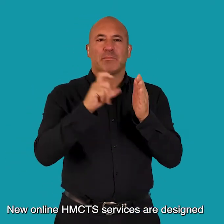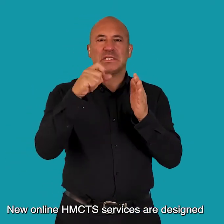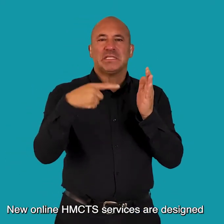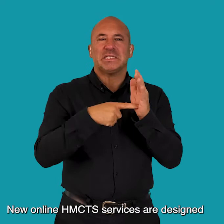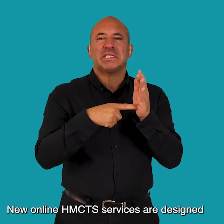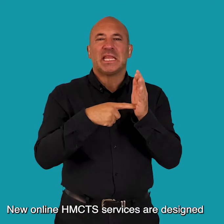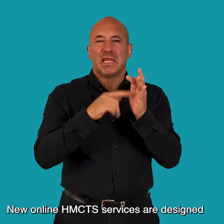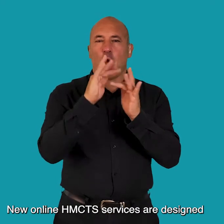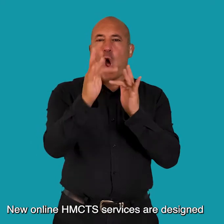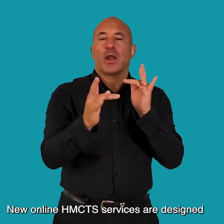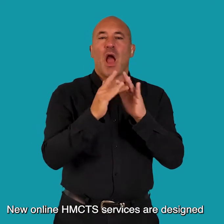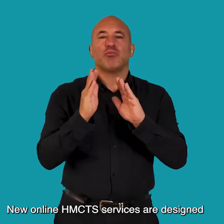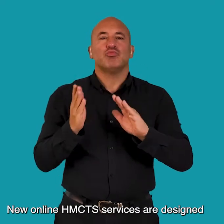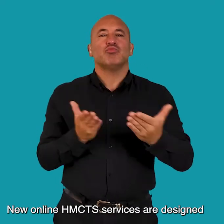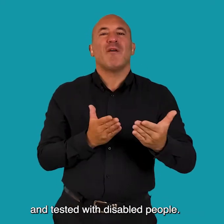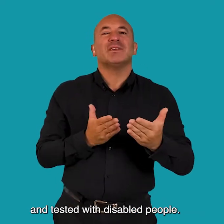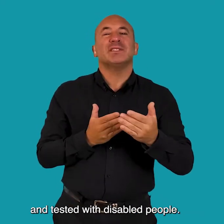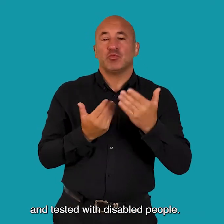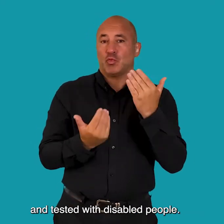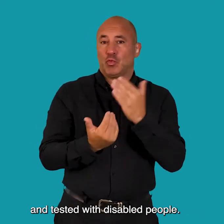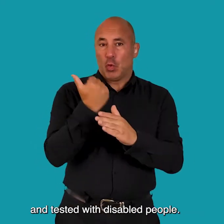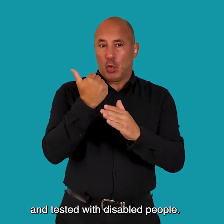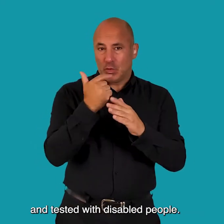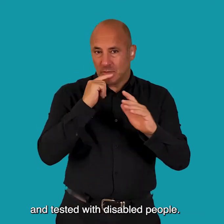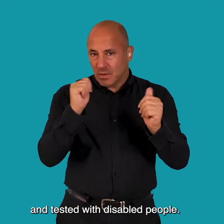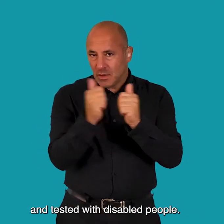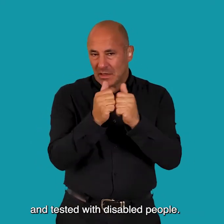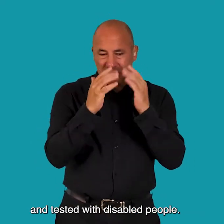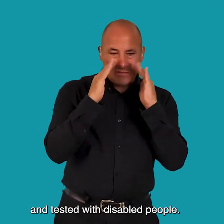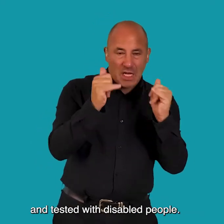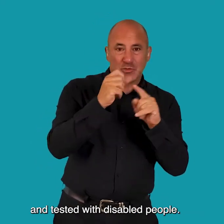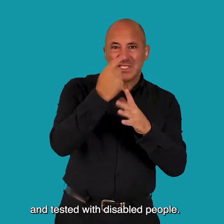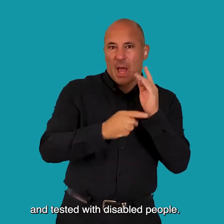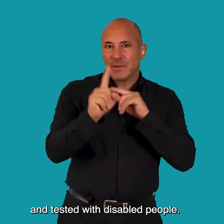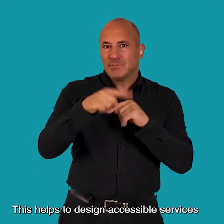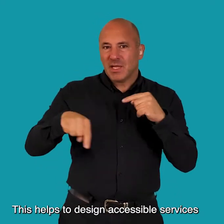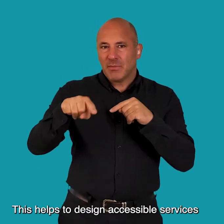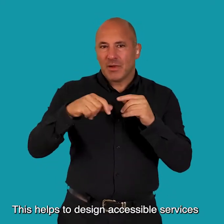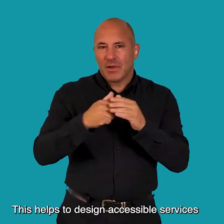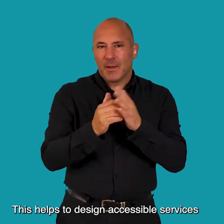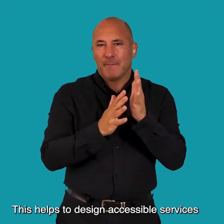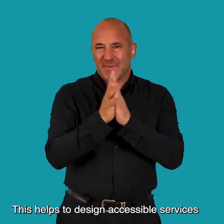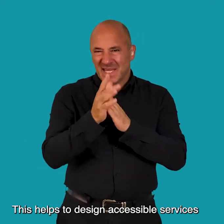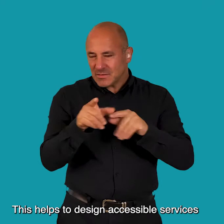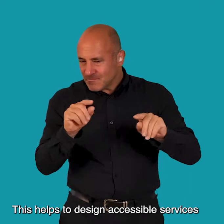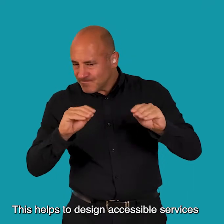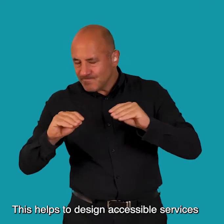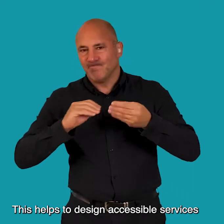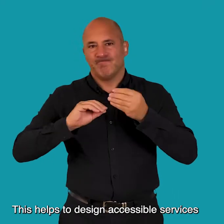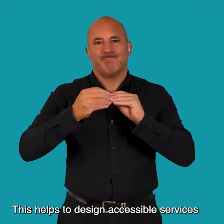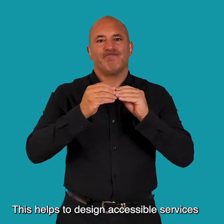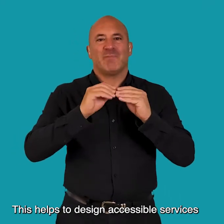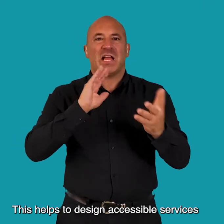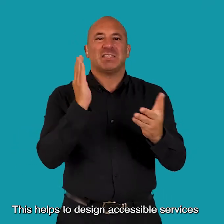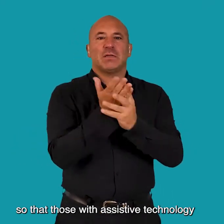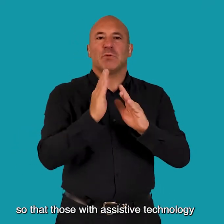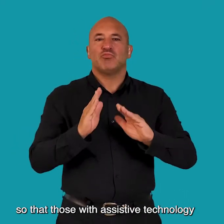HMCTS services are designed and tested with disabled people. This helps to design accessible services so that those